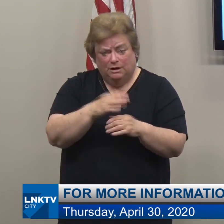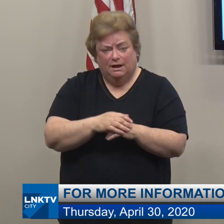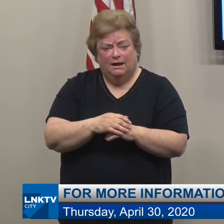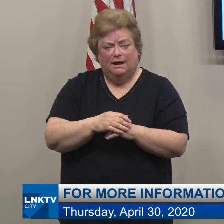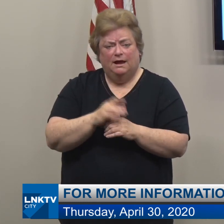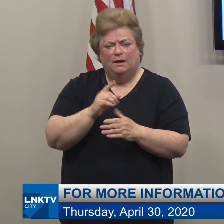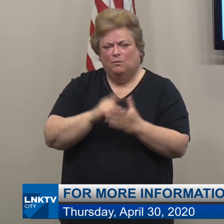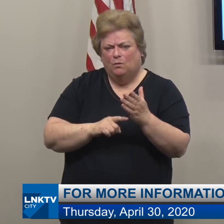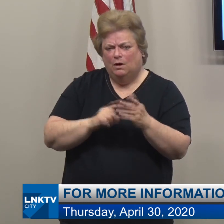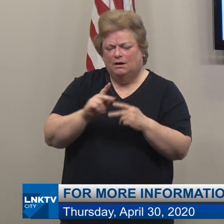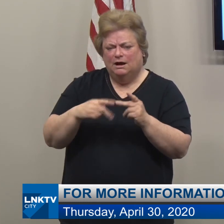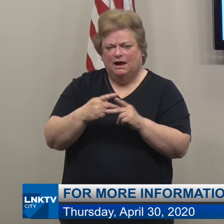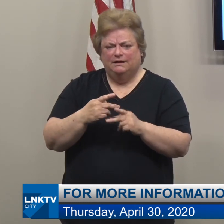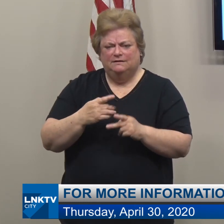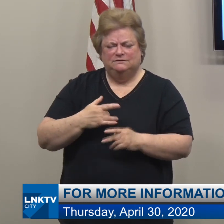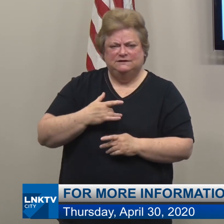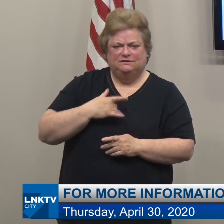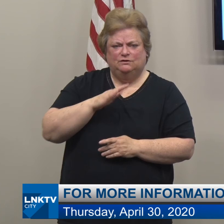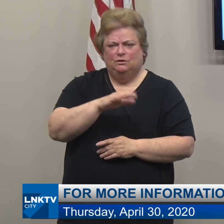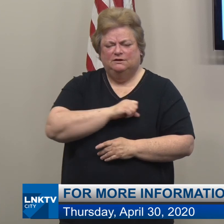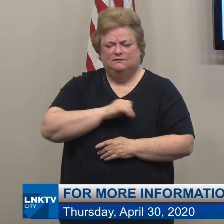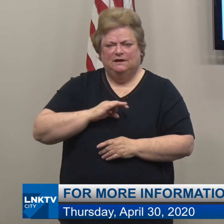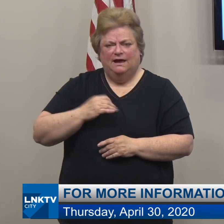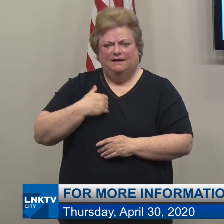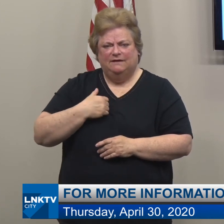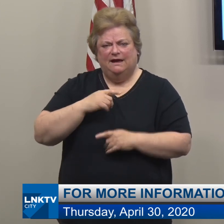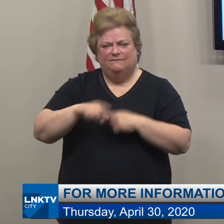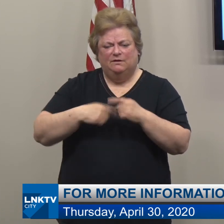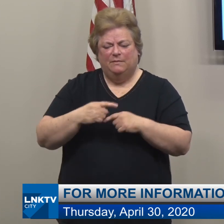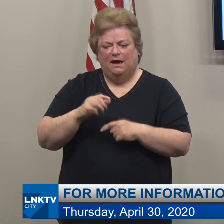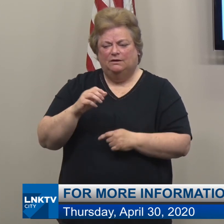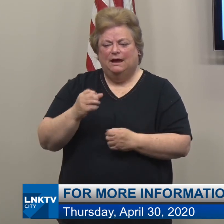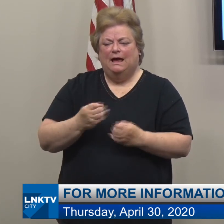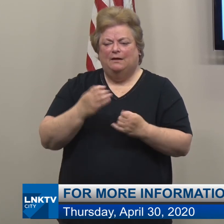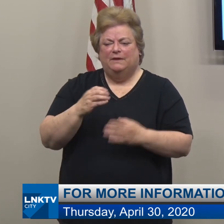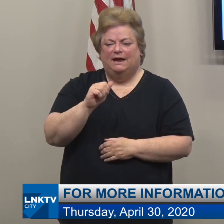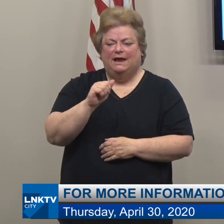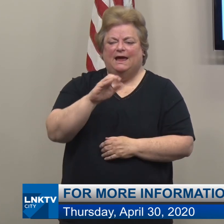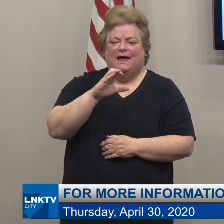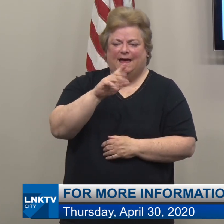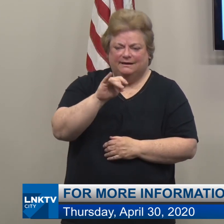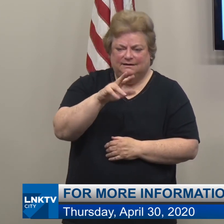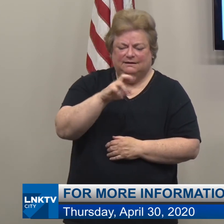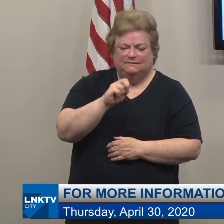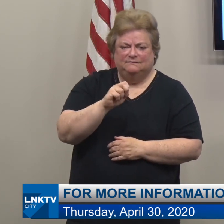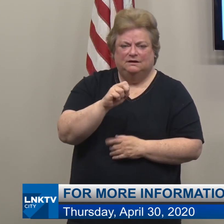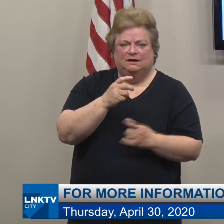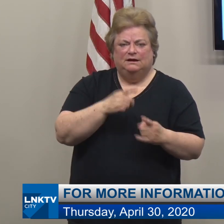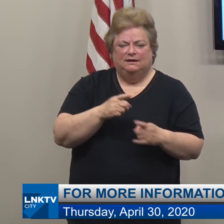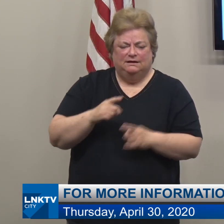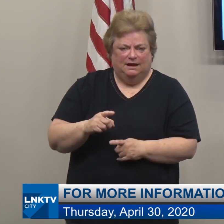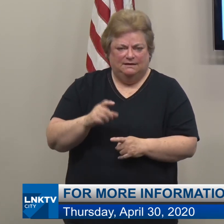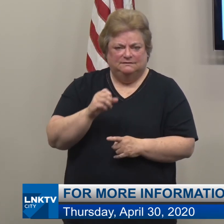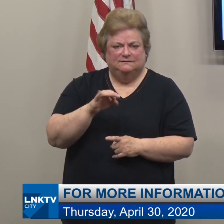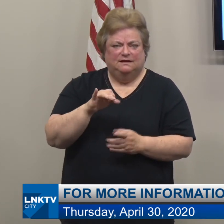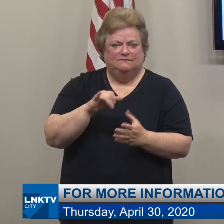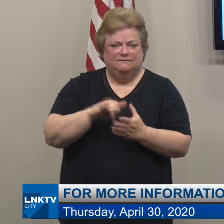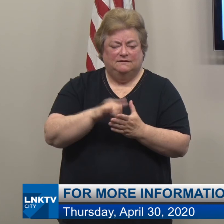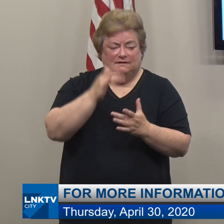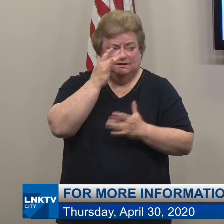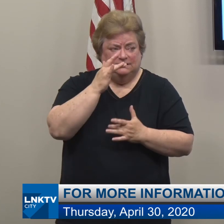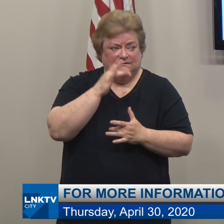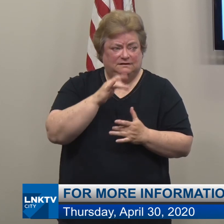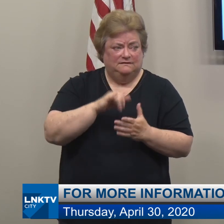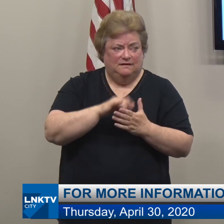sense do your staff have on how many active cases of the disease there are?